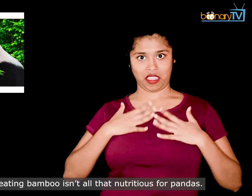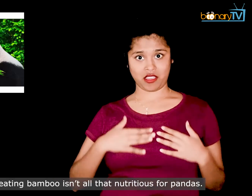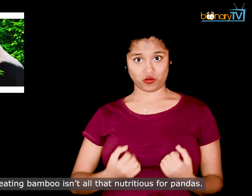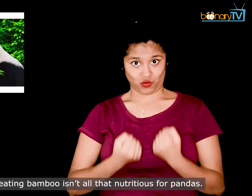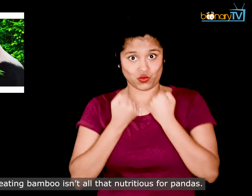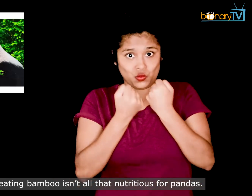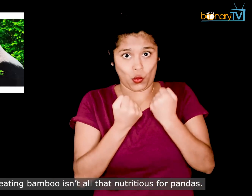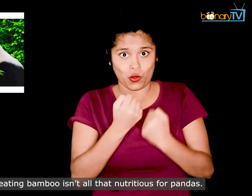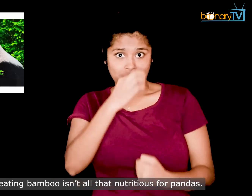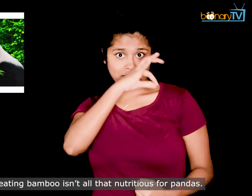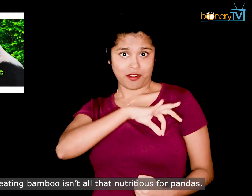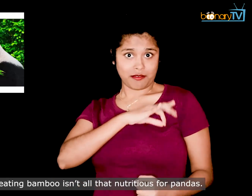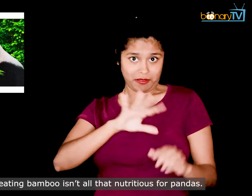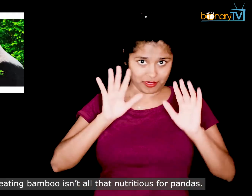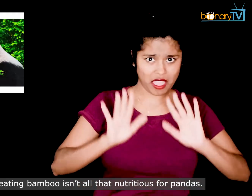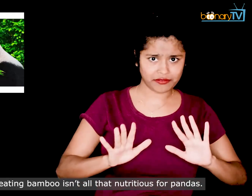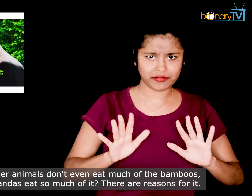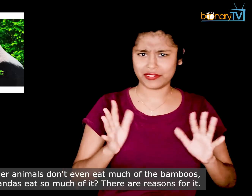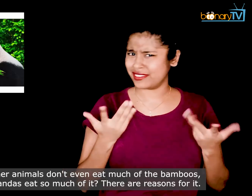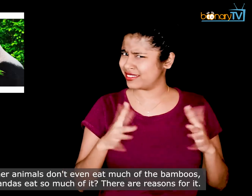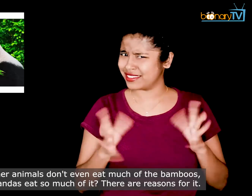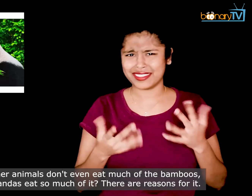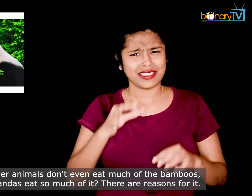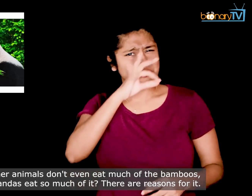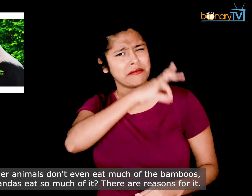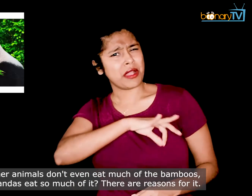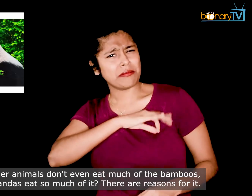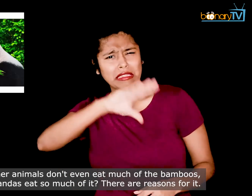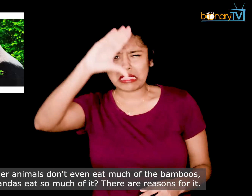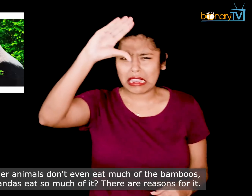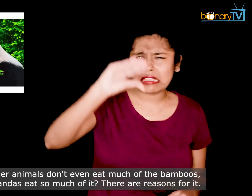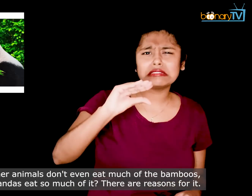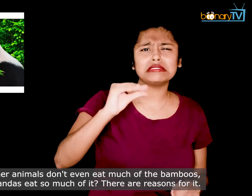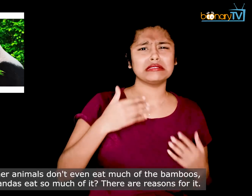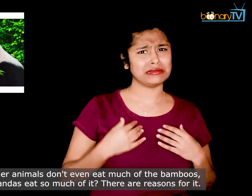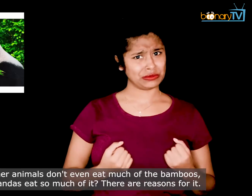pandas? In fact, the